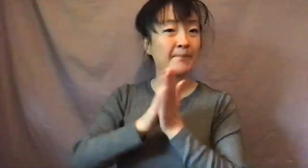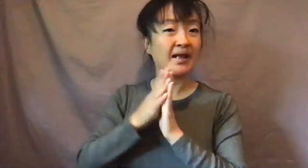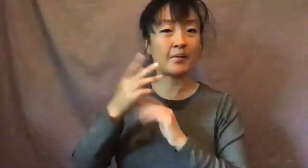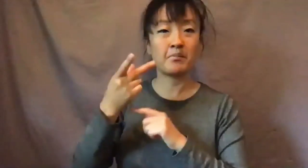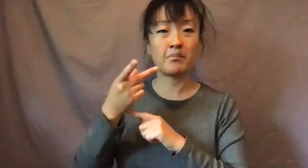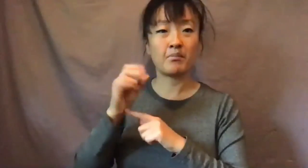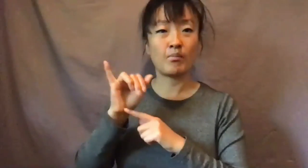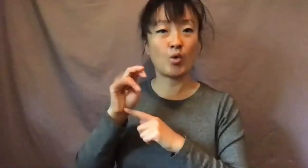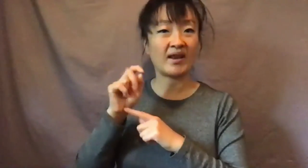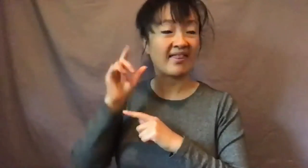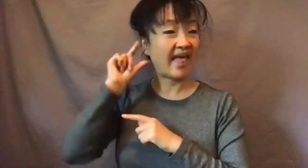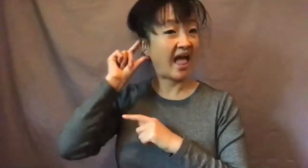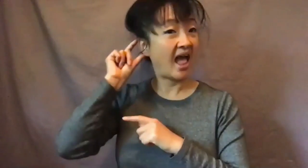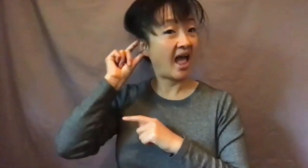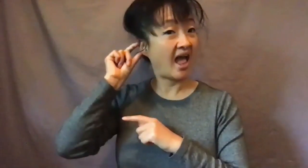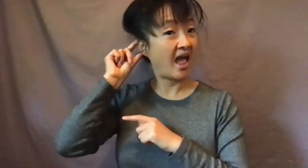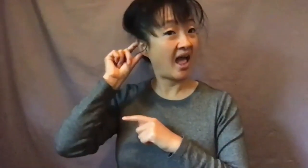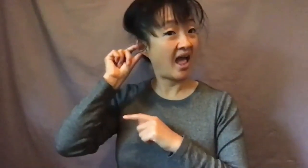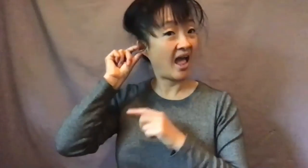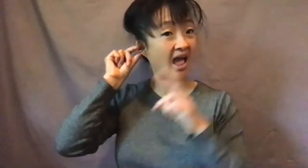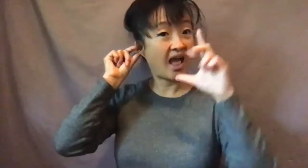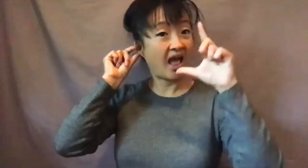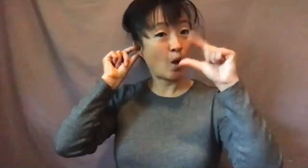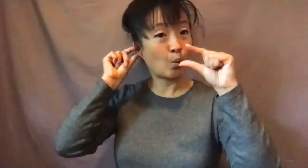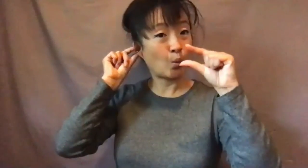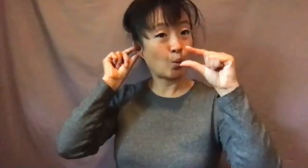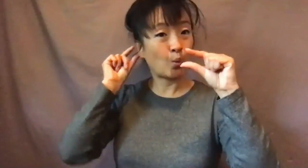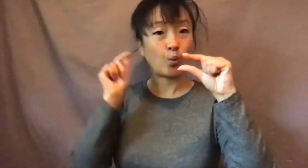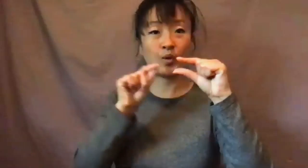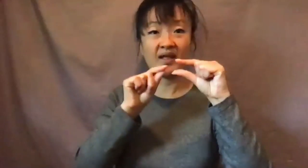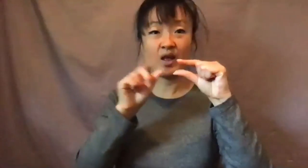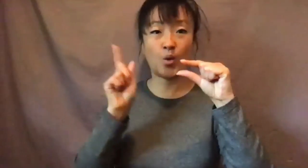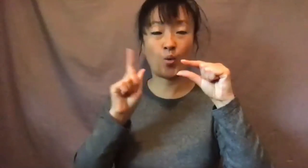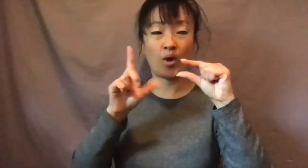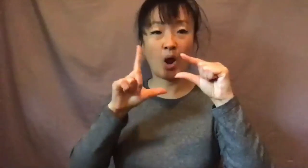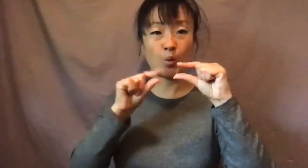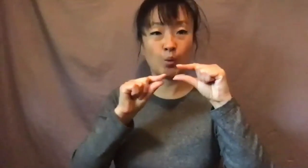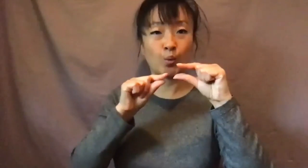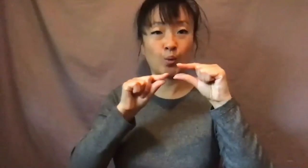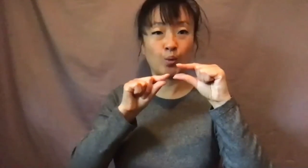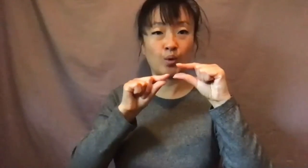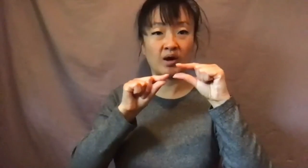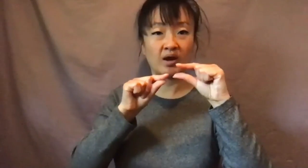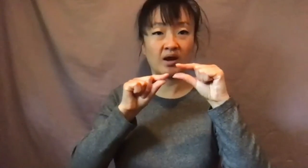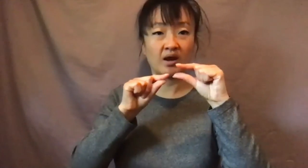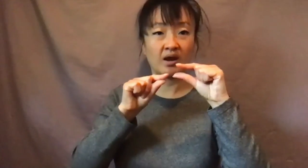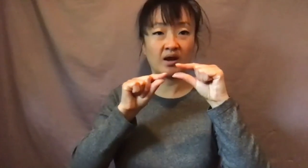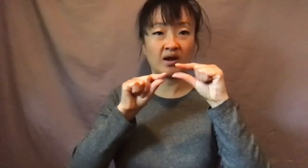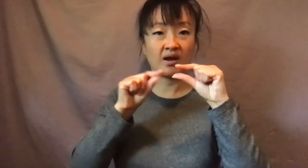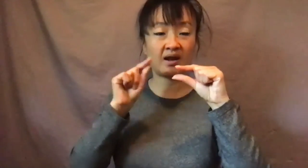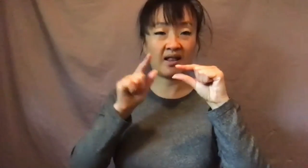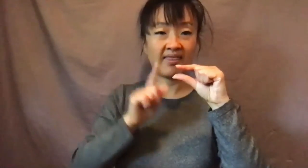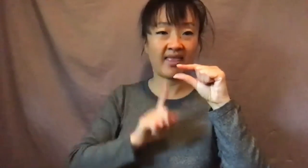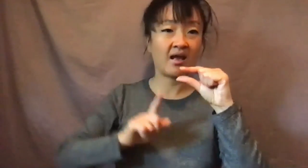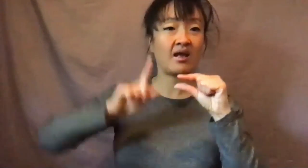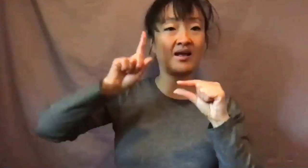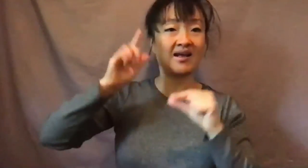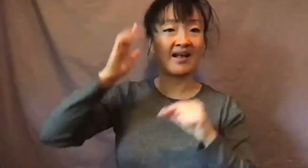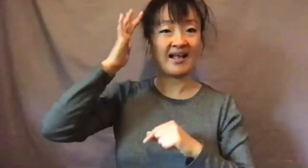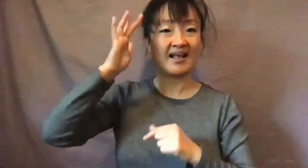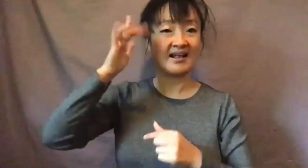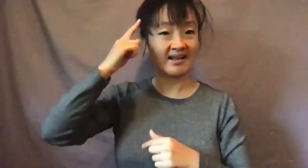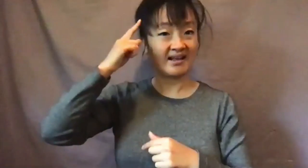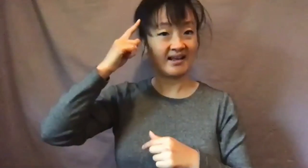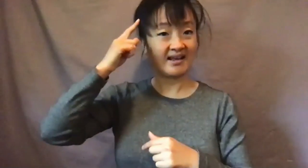it bends and you just bring it all the way back up to the center. This point here, right? Do 20,